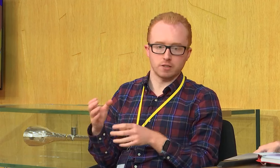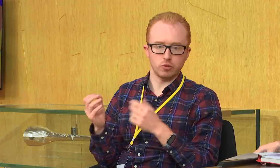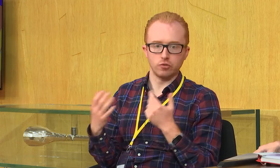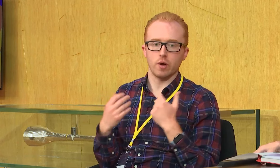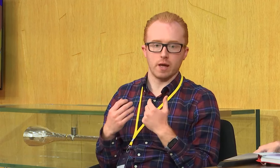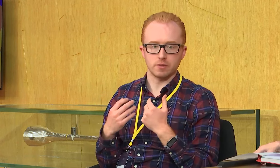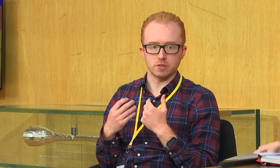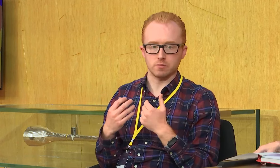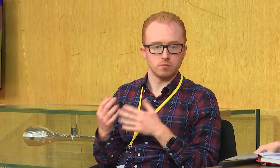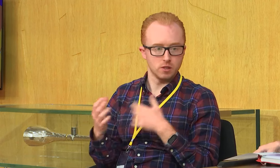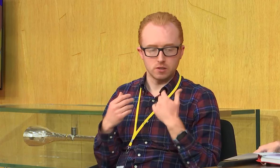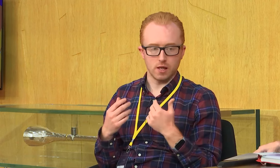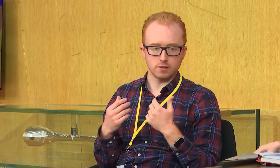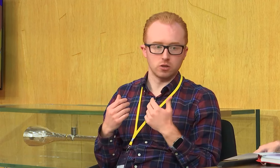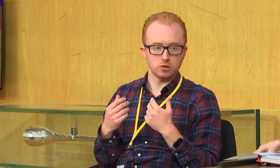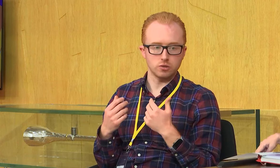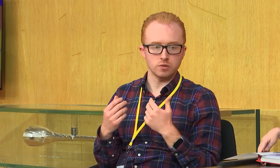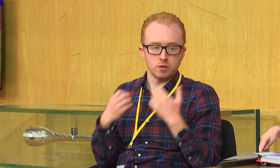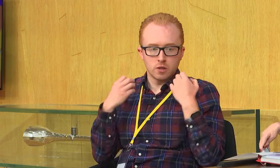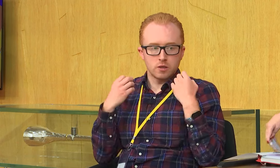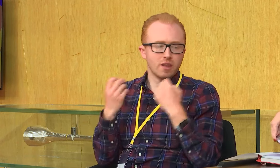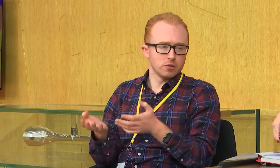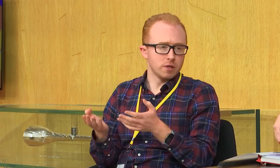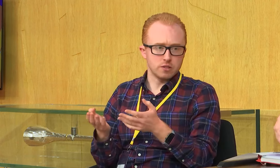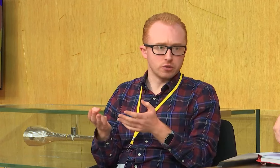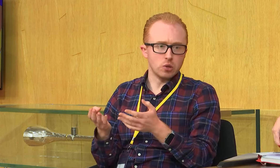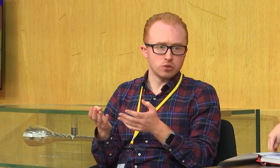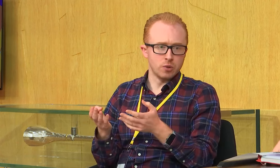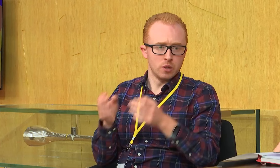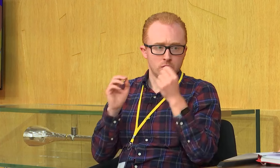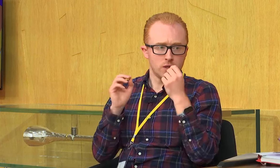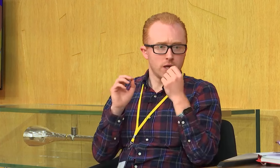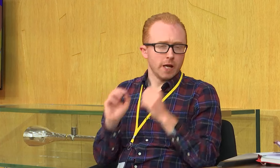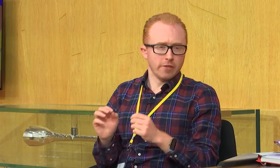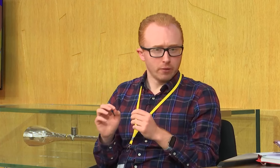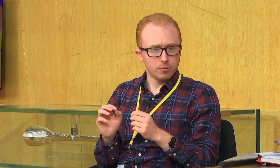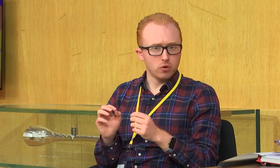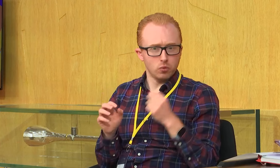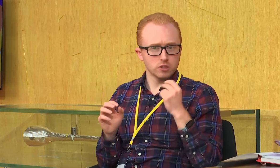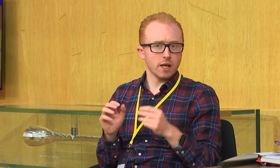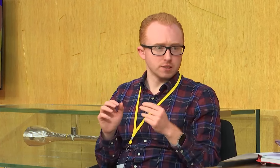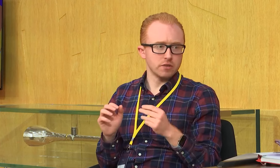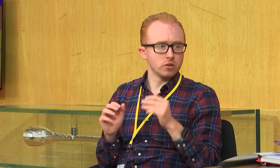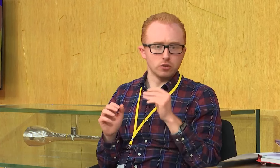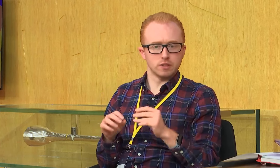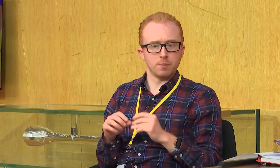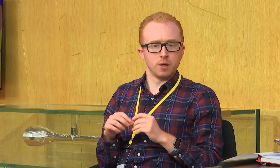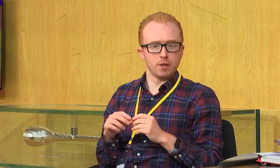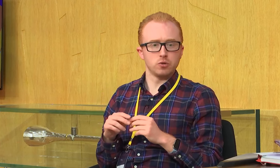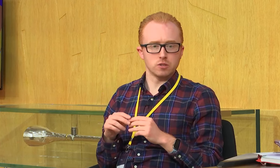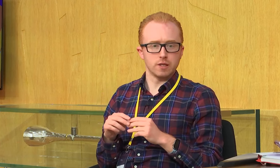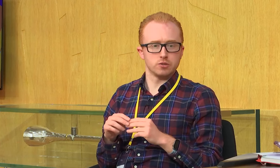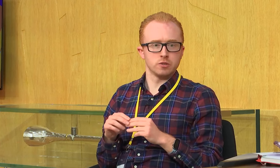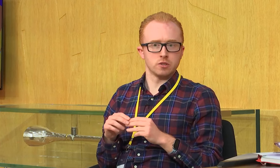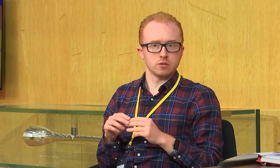descriptive passport of who I am as a college student, that was basically your go-to. And that report wasn't actually even looked at by